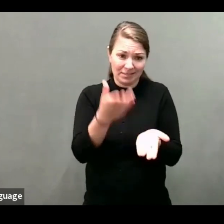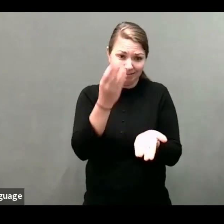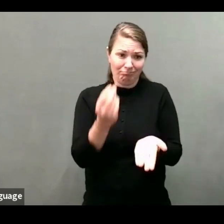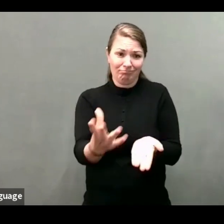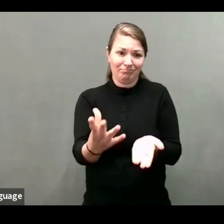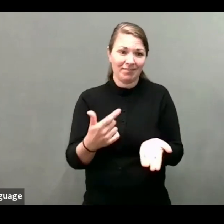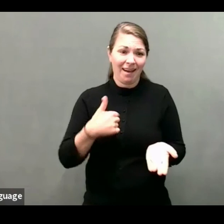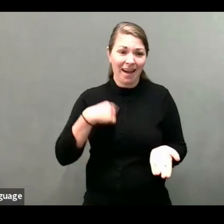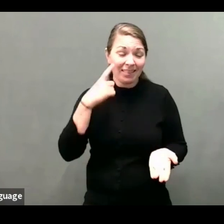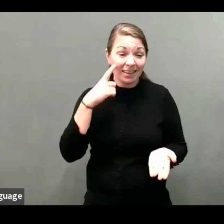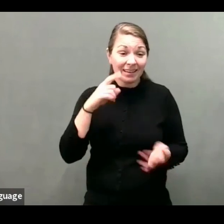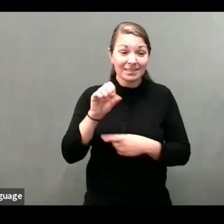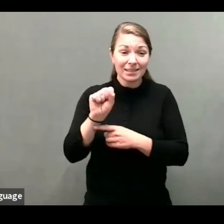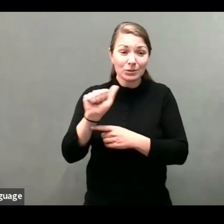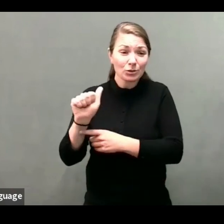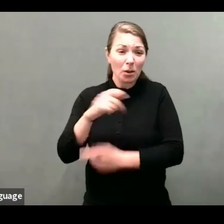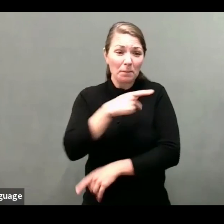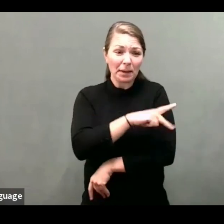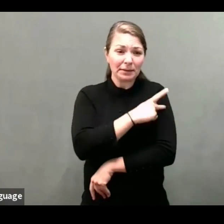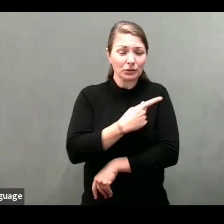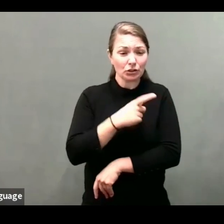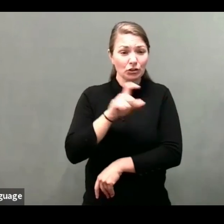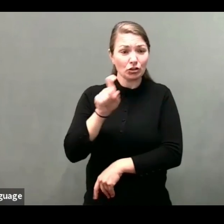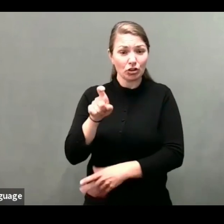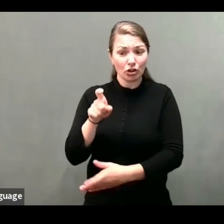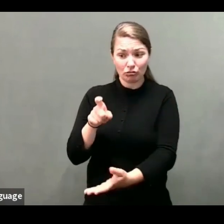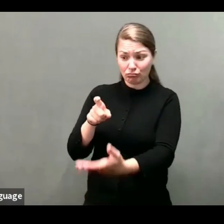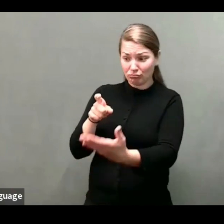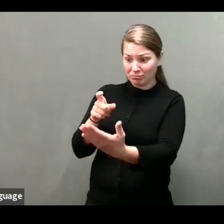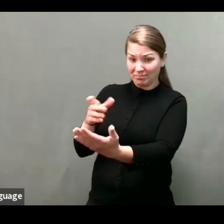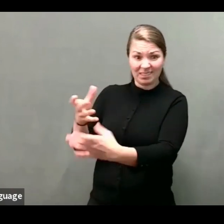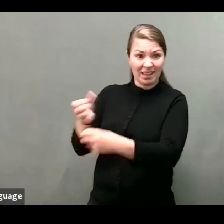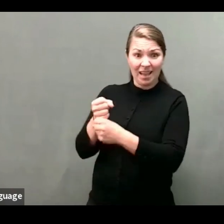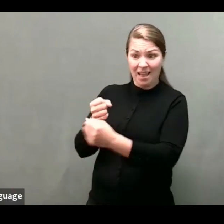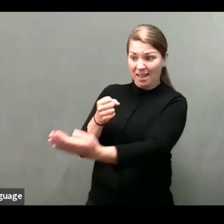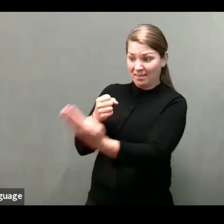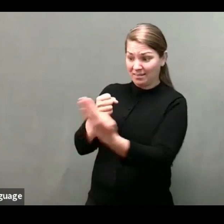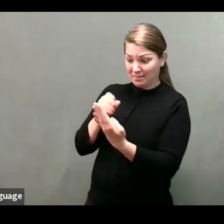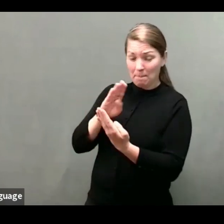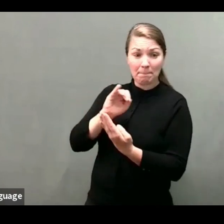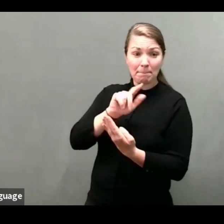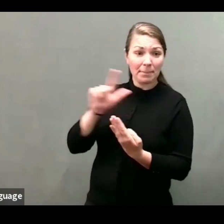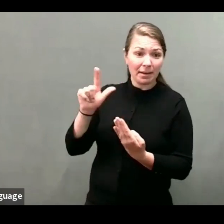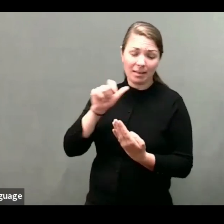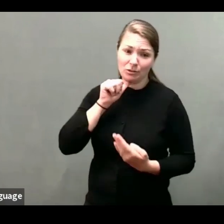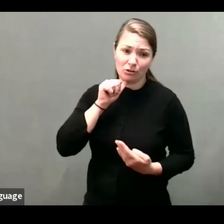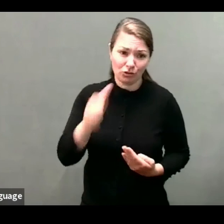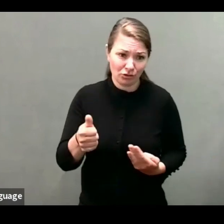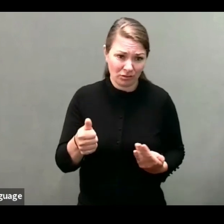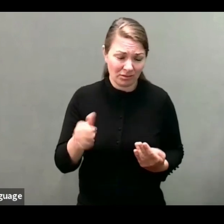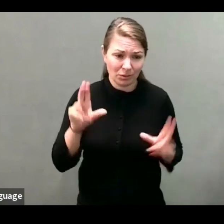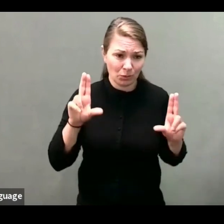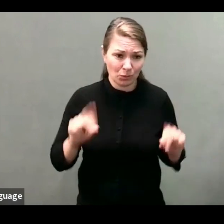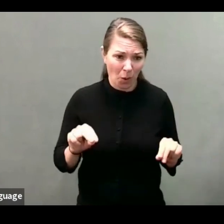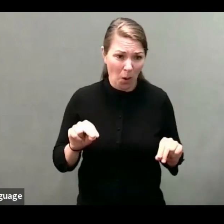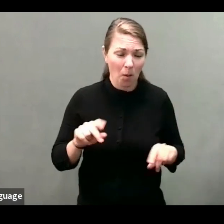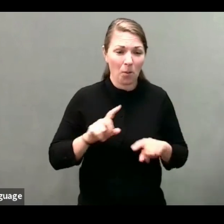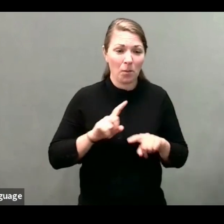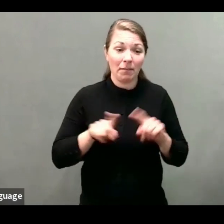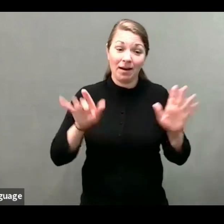should never see a bill, but no one put me in charge of the world yet. So we're working